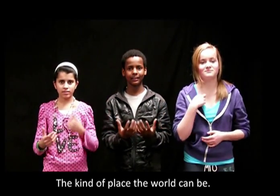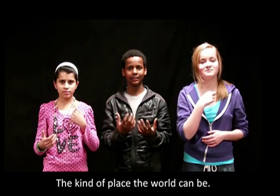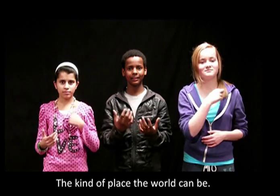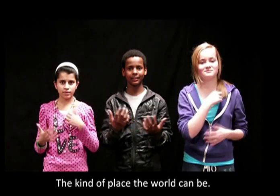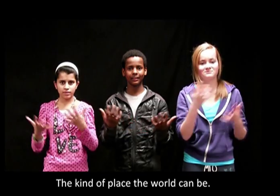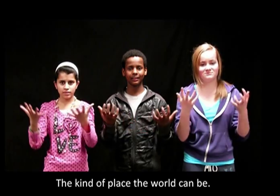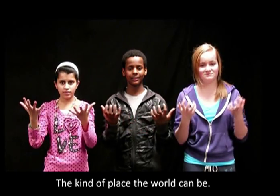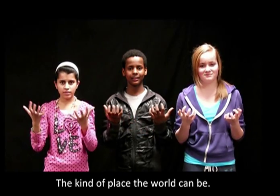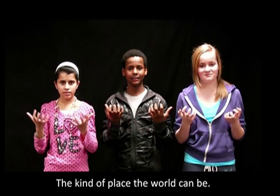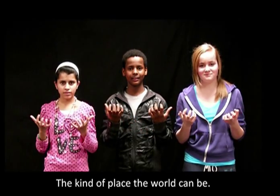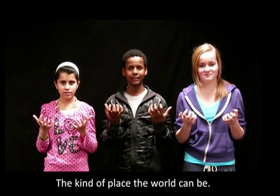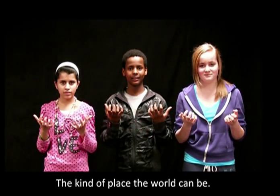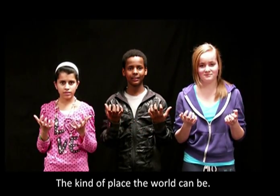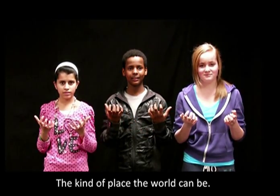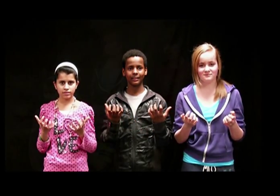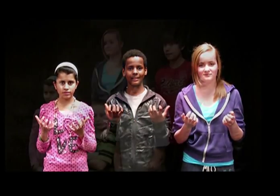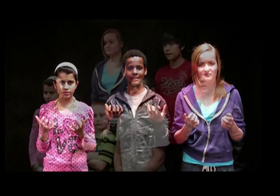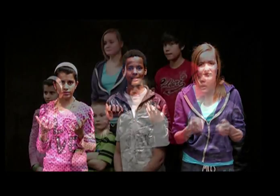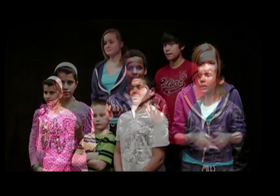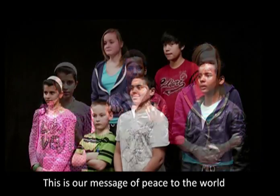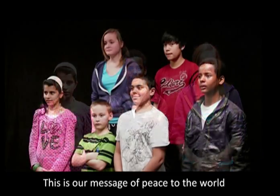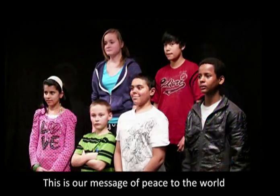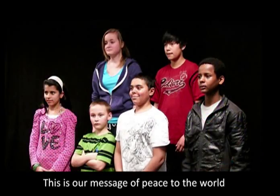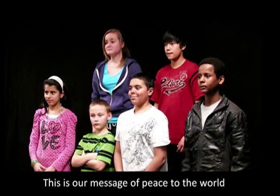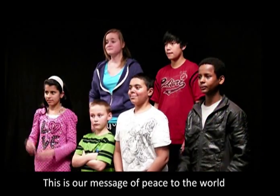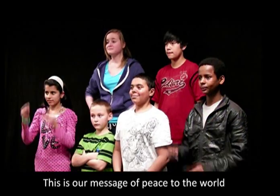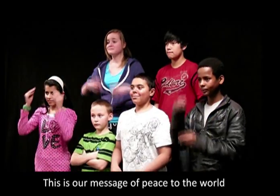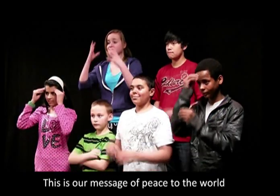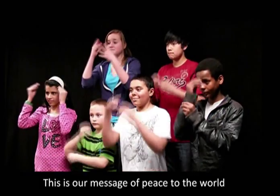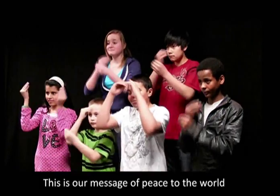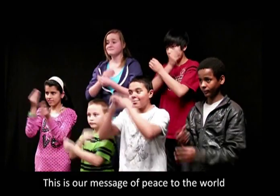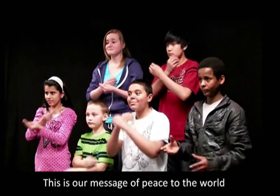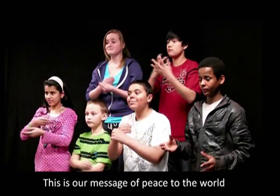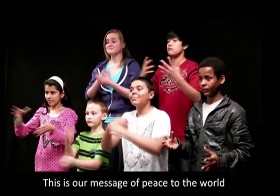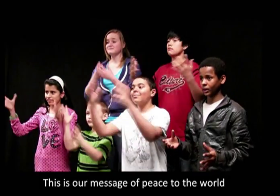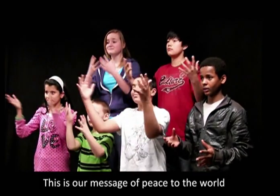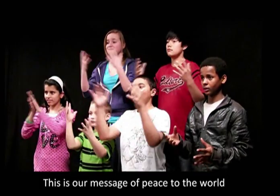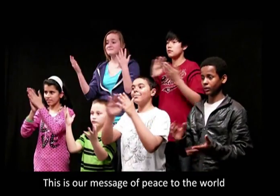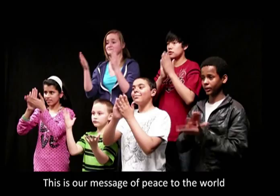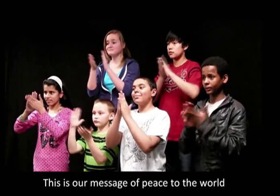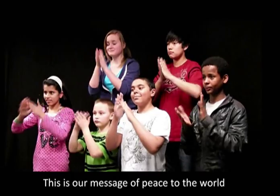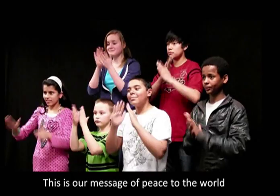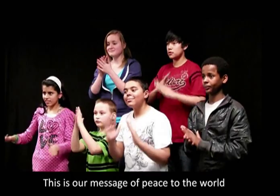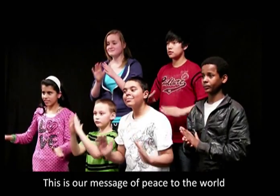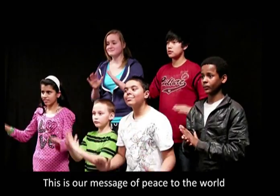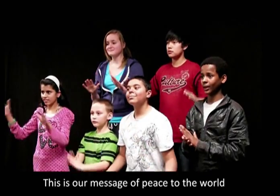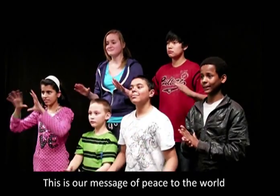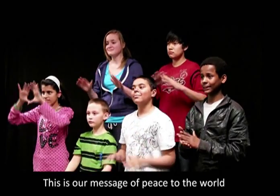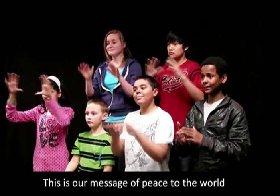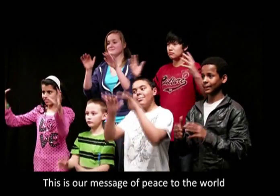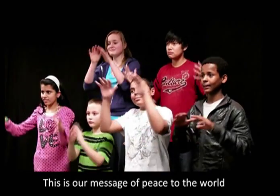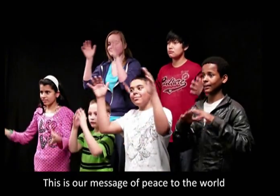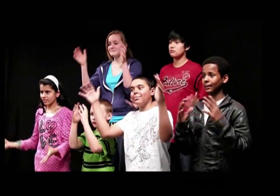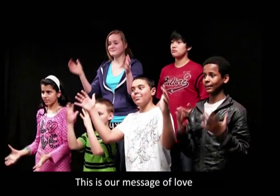can be. This is our message of peace to the world.